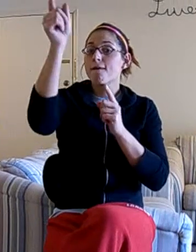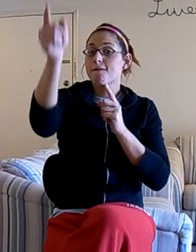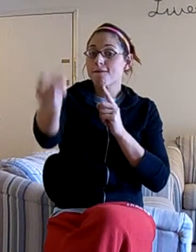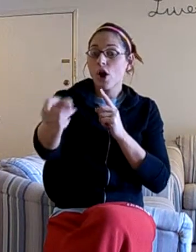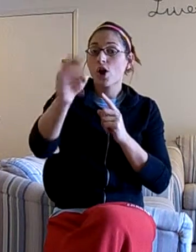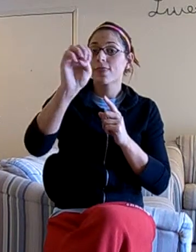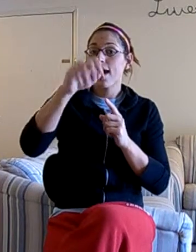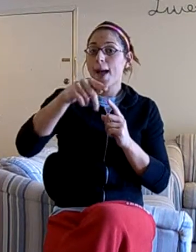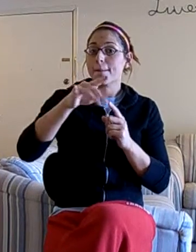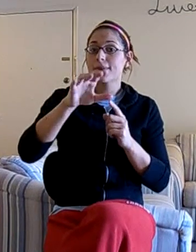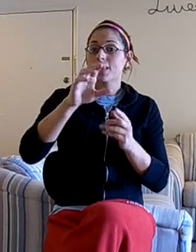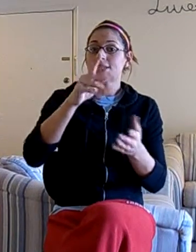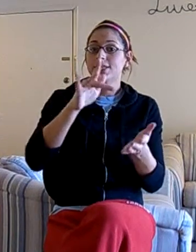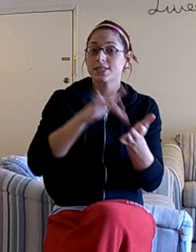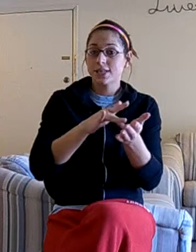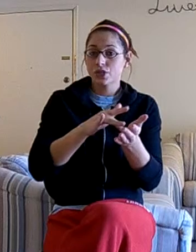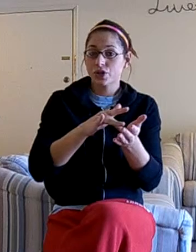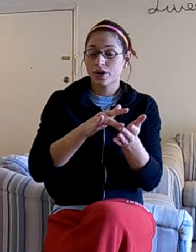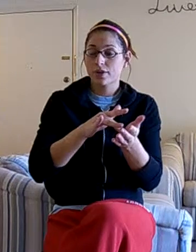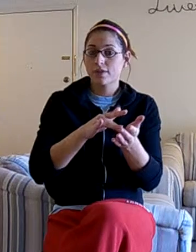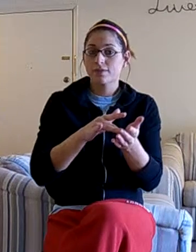is. So let's say